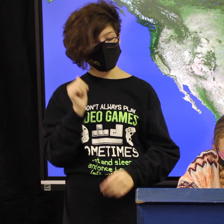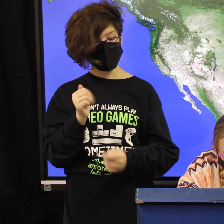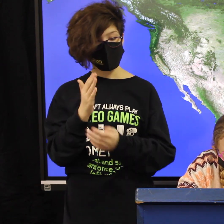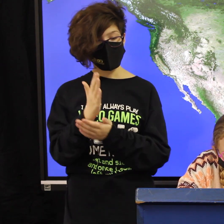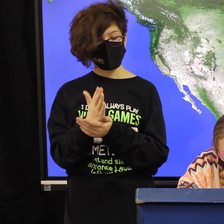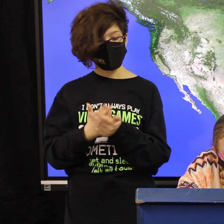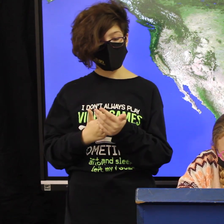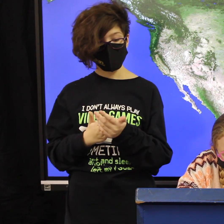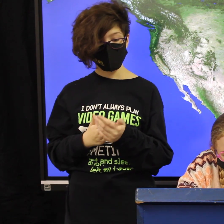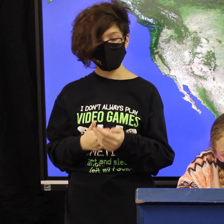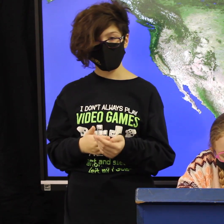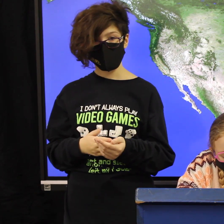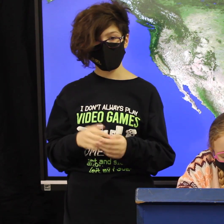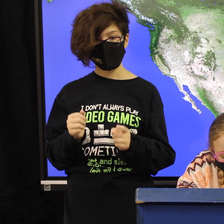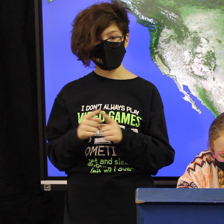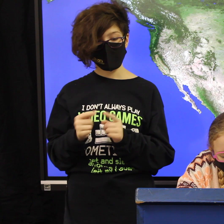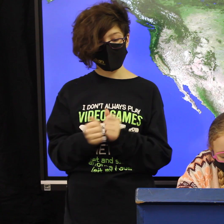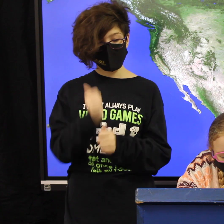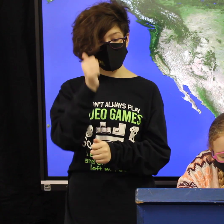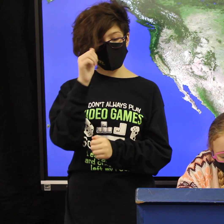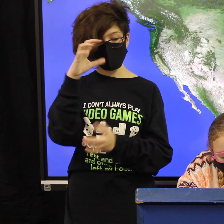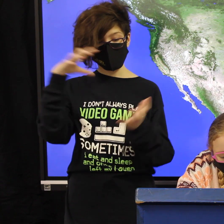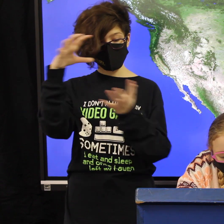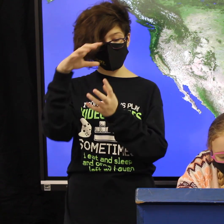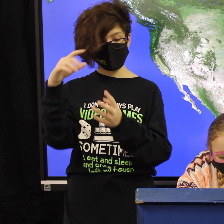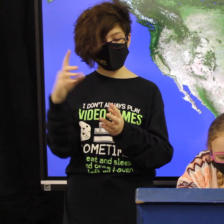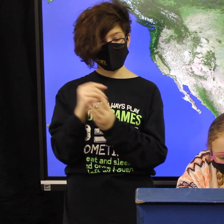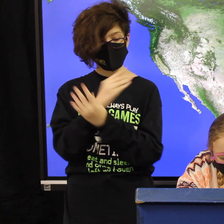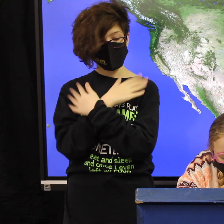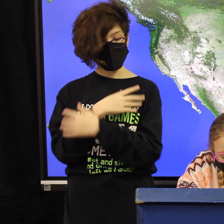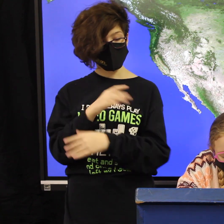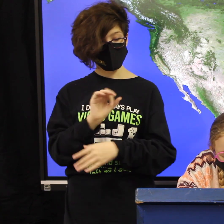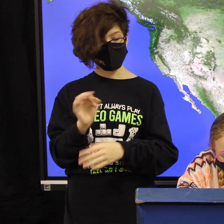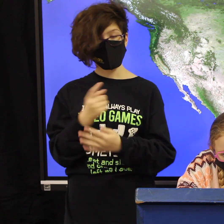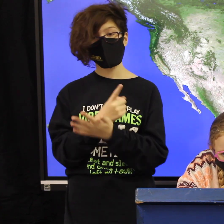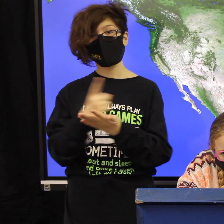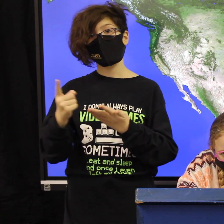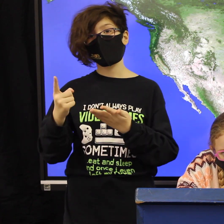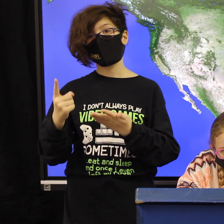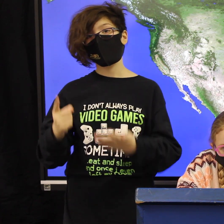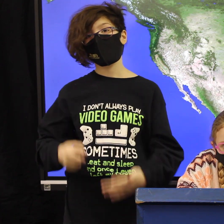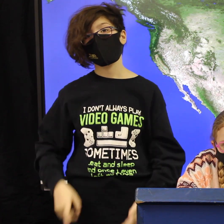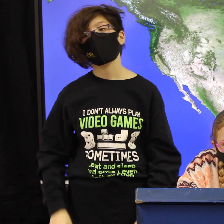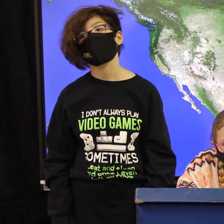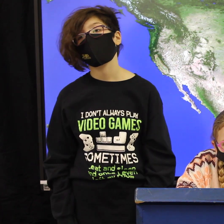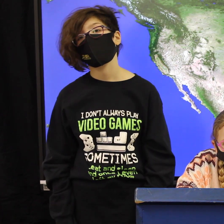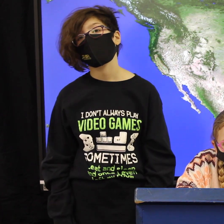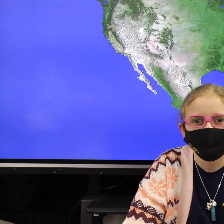will be partly too mostly cloudy with the rest of the week.